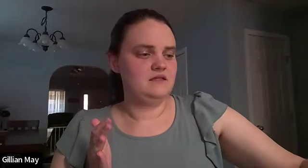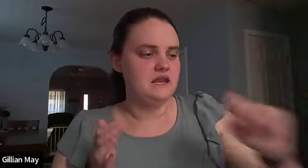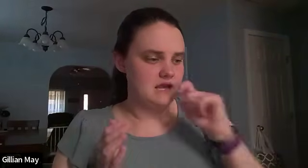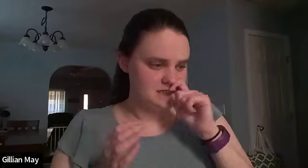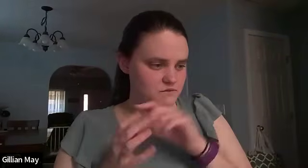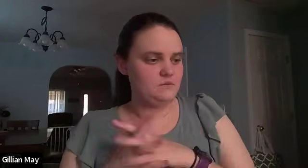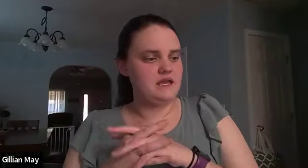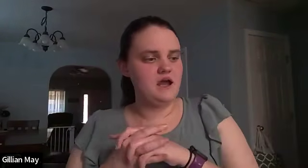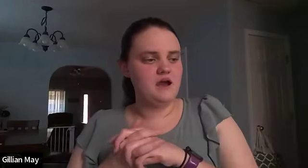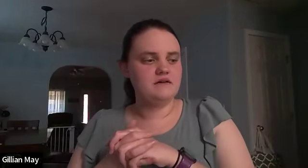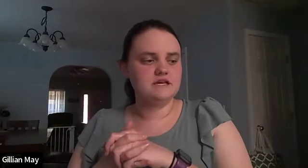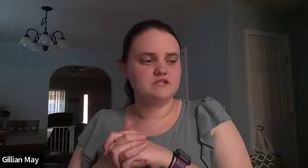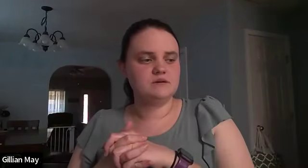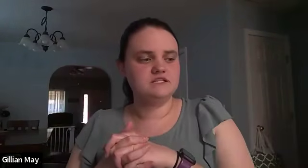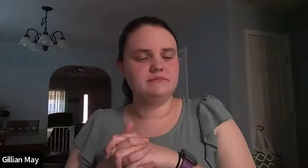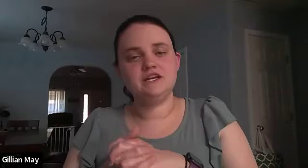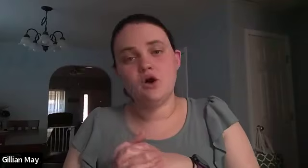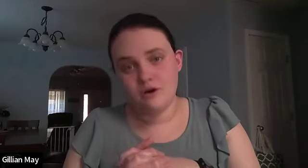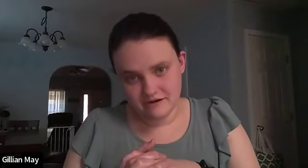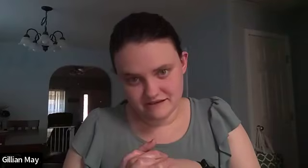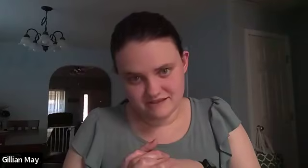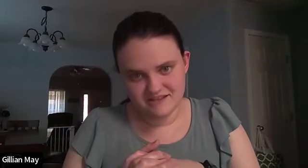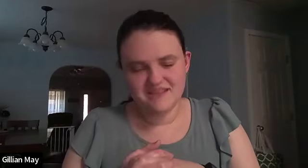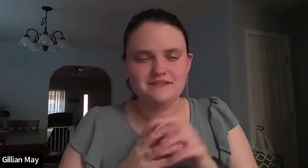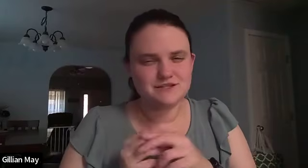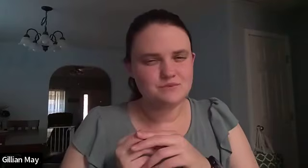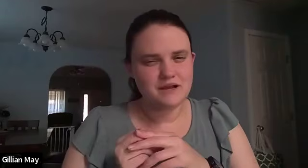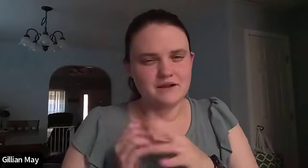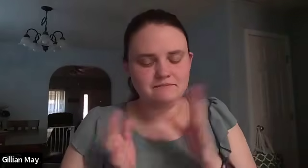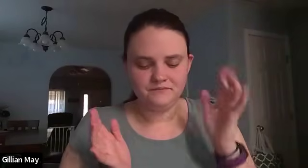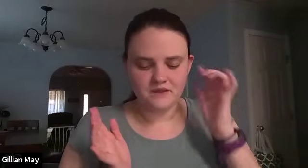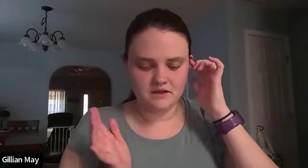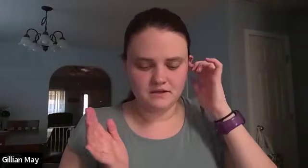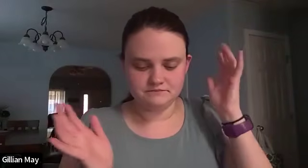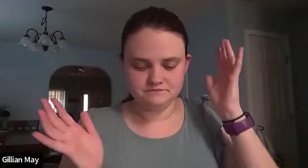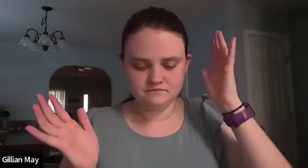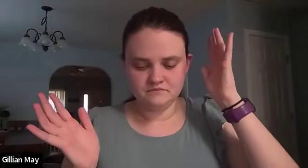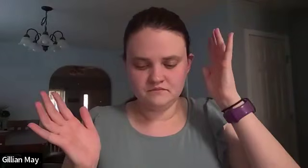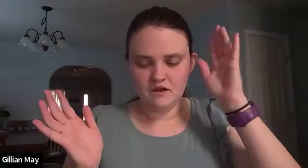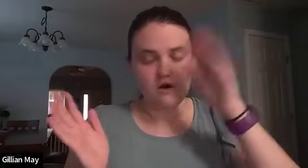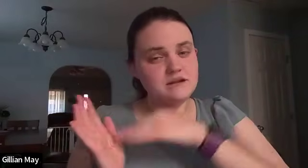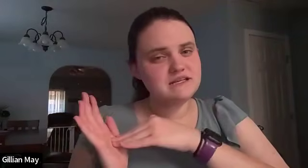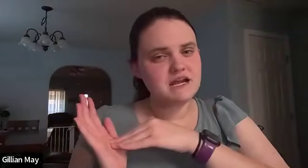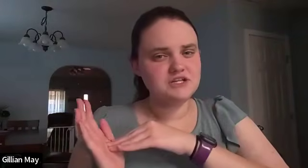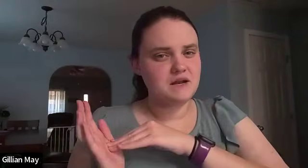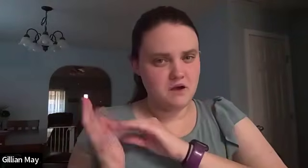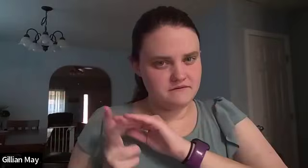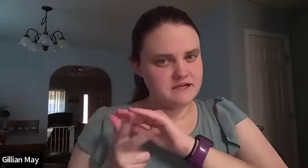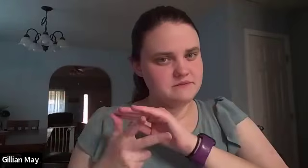The next one we have is going to be an artist. This is where artists can actually kind of modify